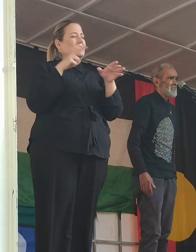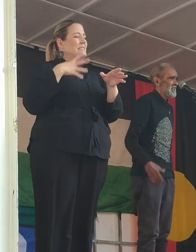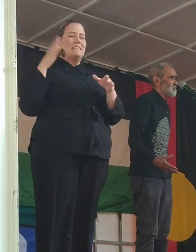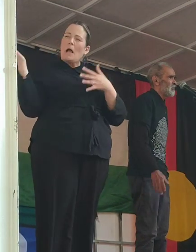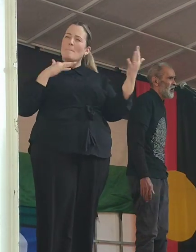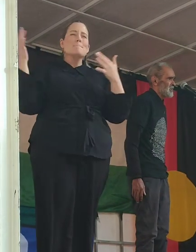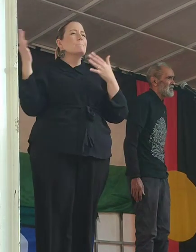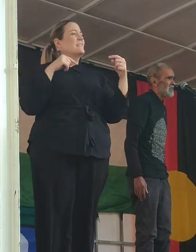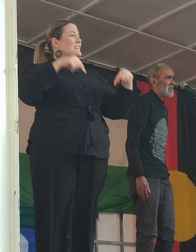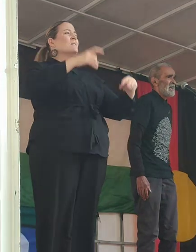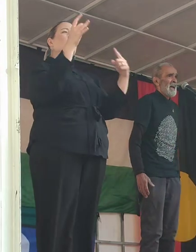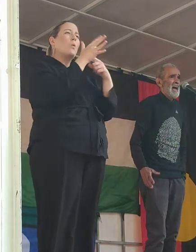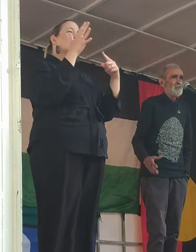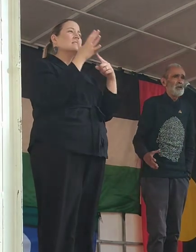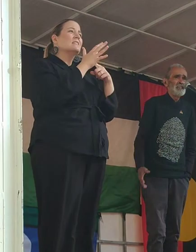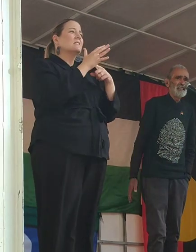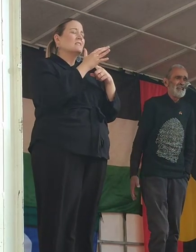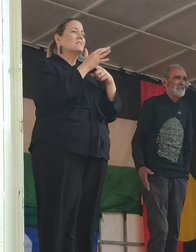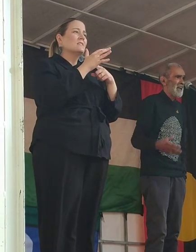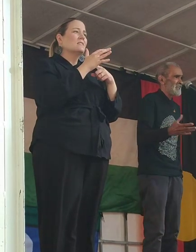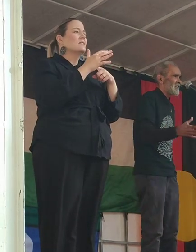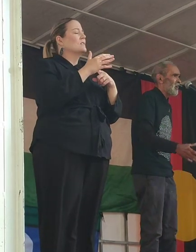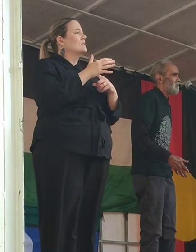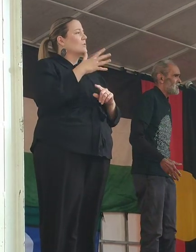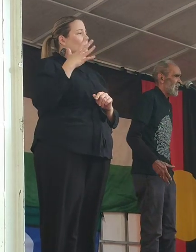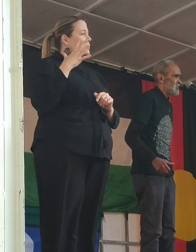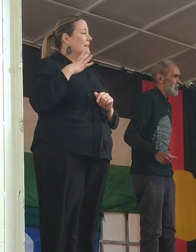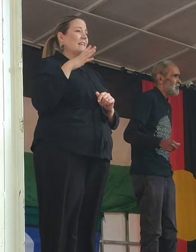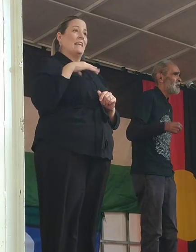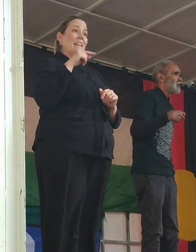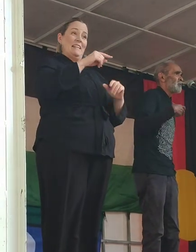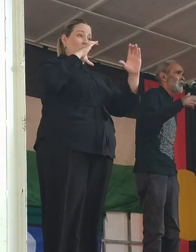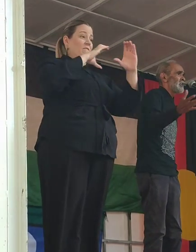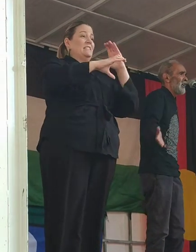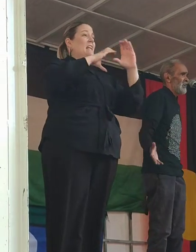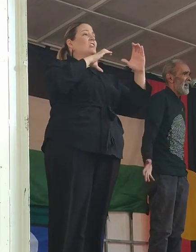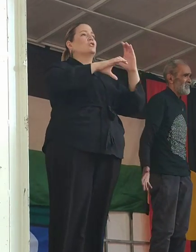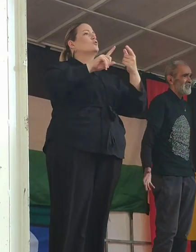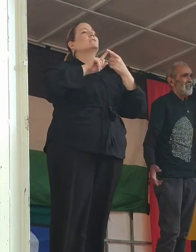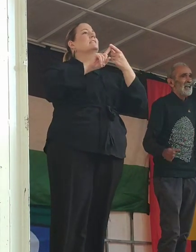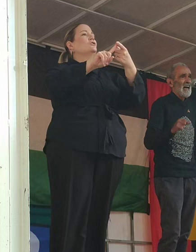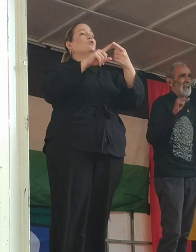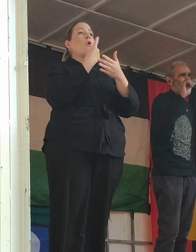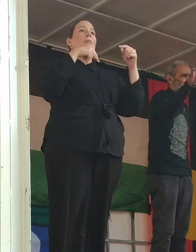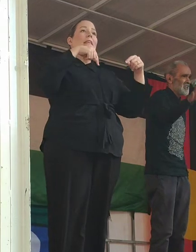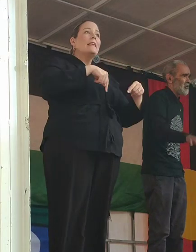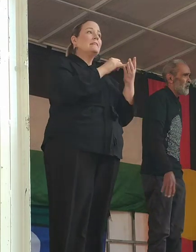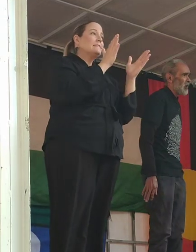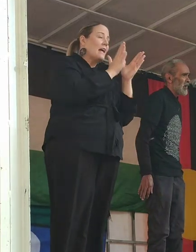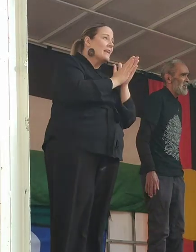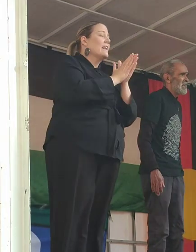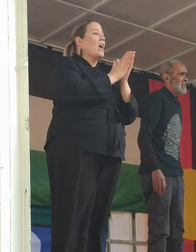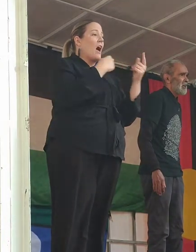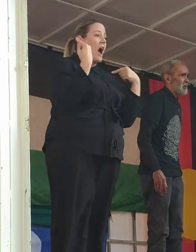is important, and we need to take the conversation beyond us and out into the